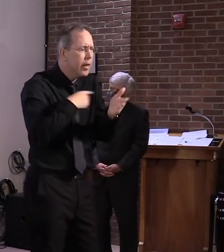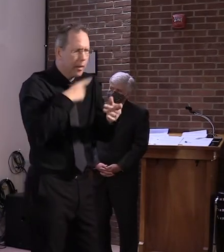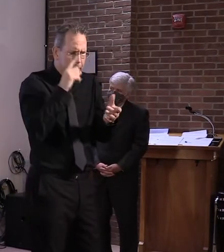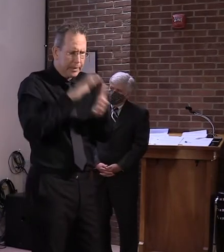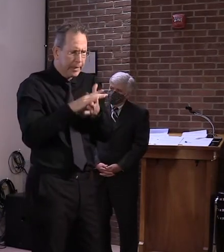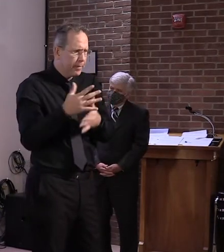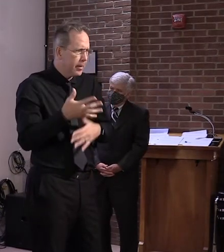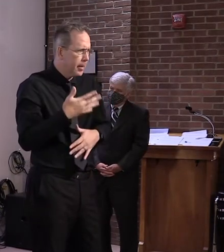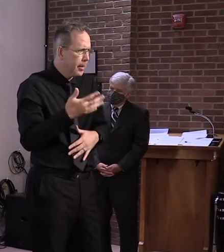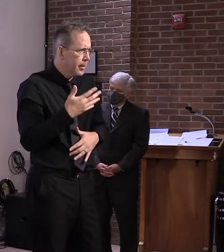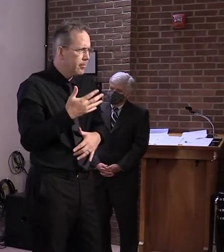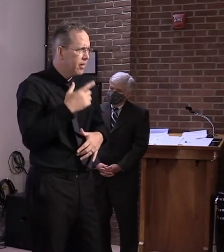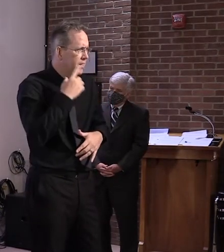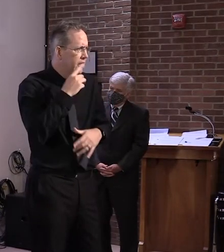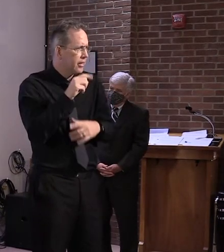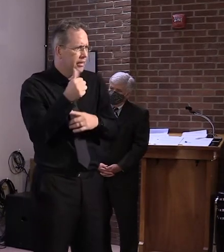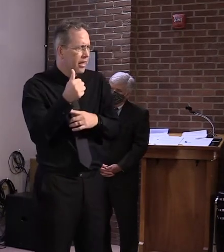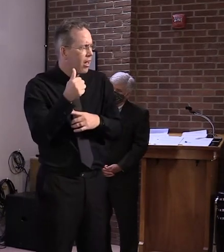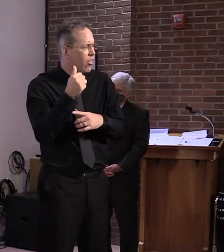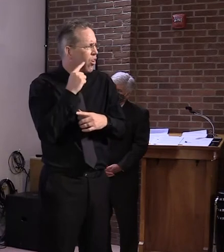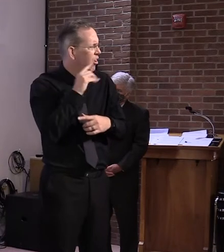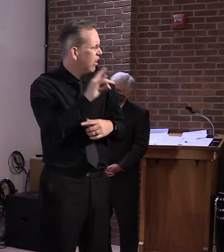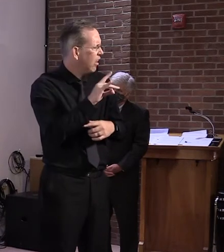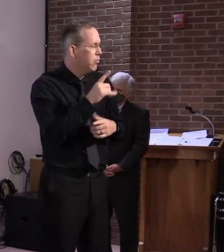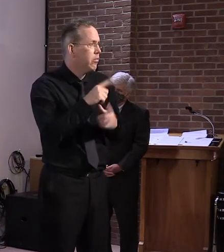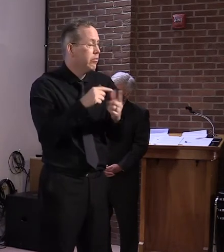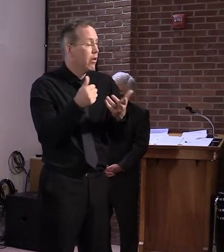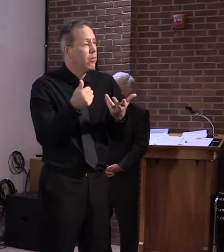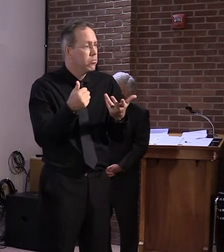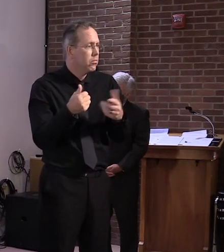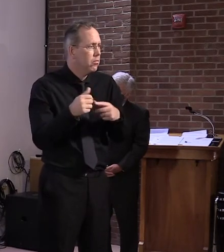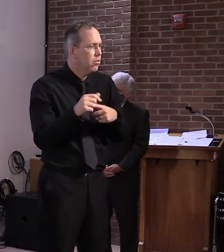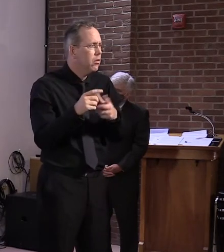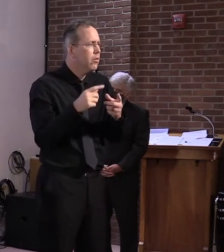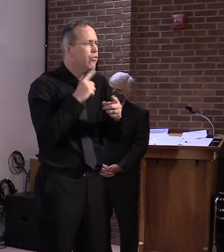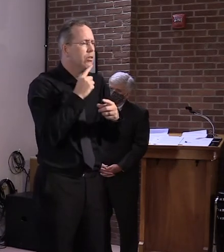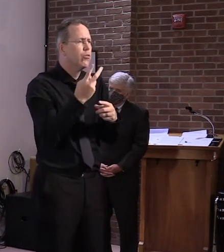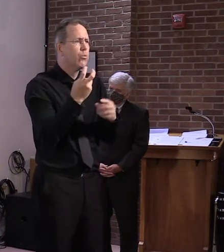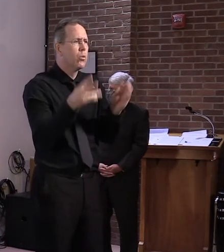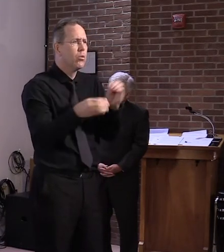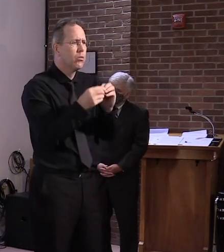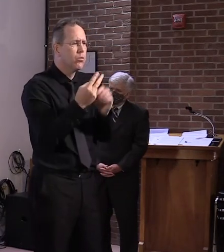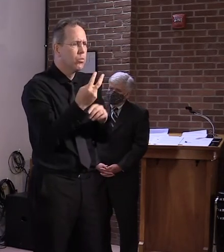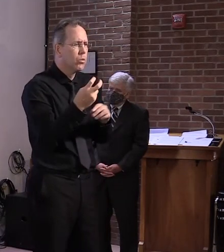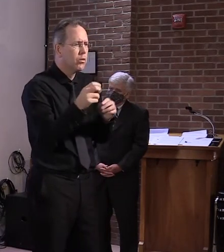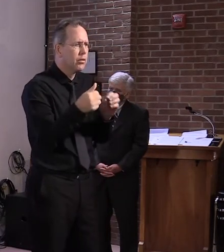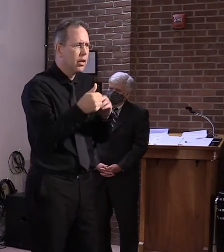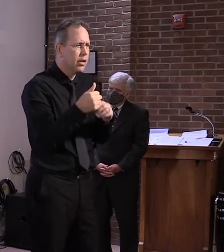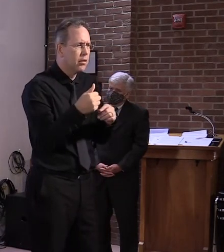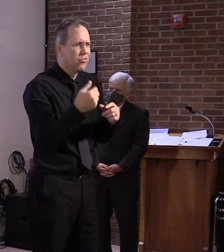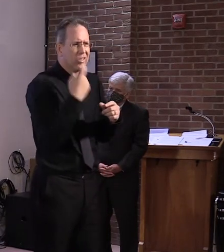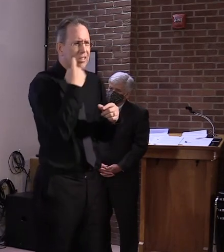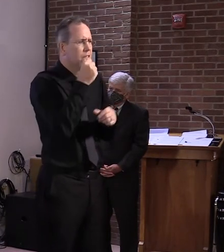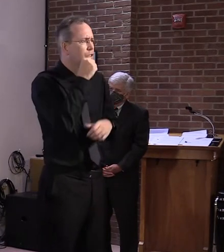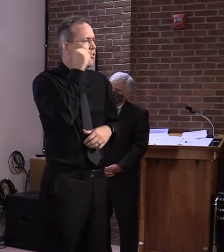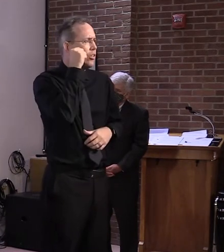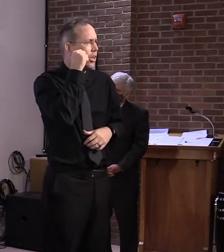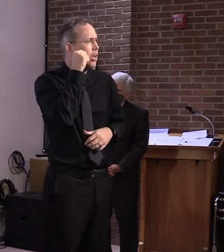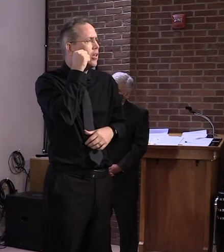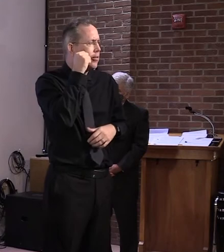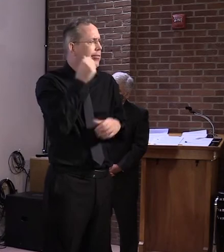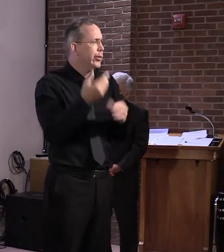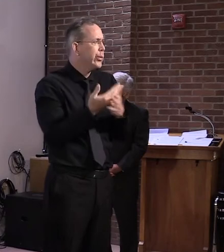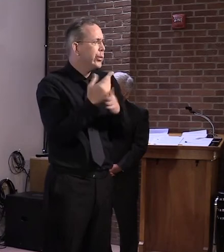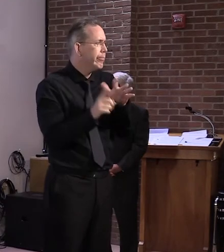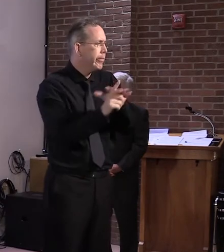10. I know there was two on Saturday, and then another six or eight yesterday. Dr. Levine,